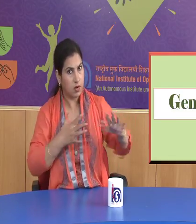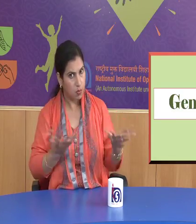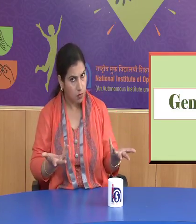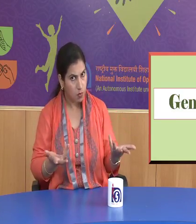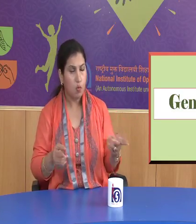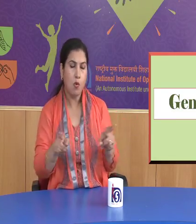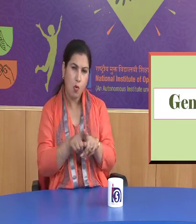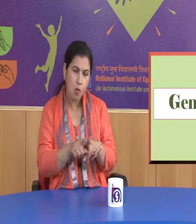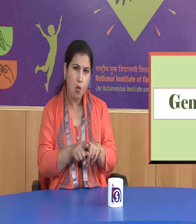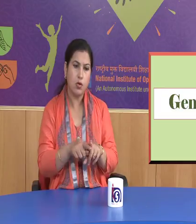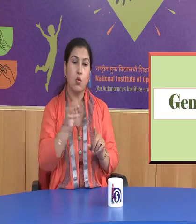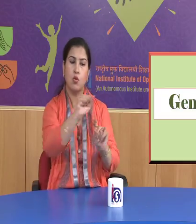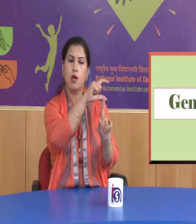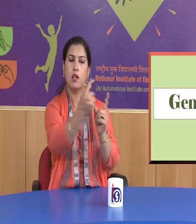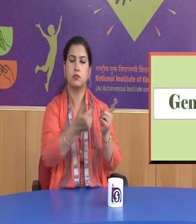or culture.